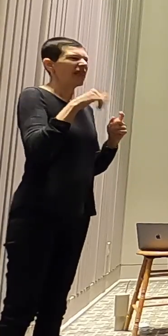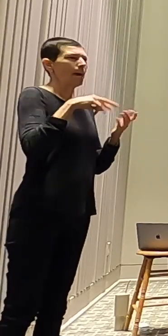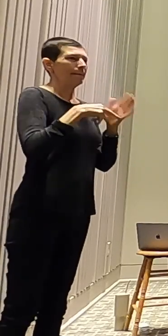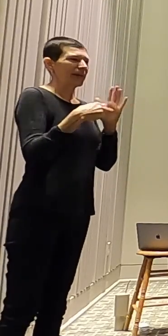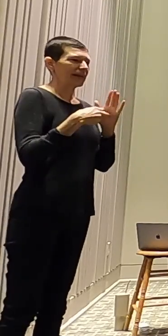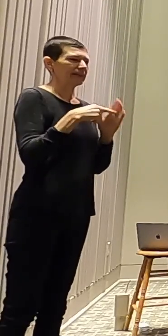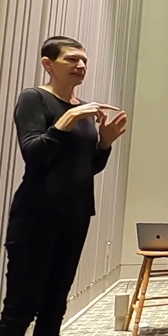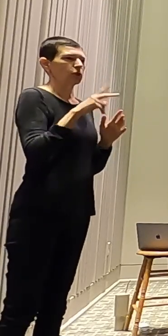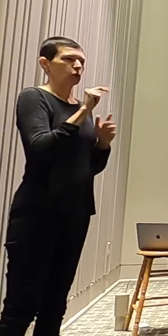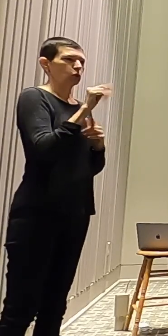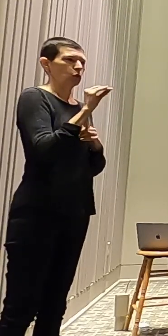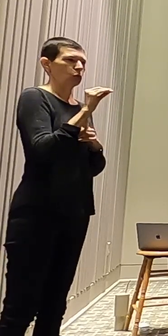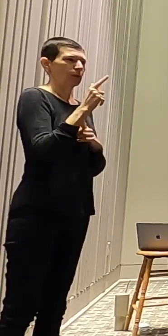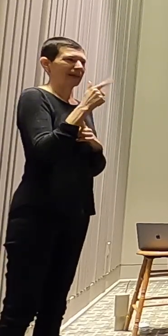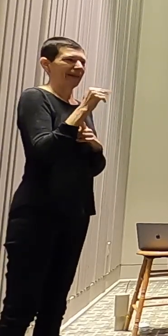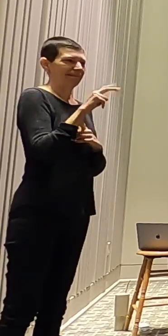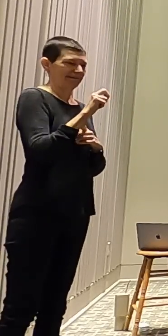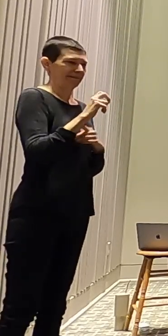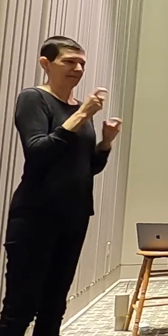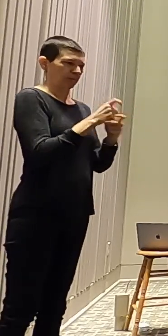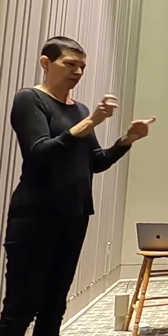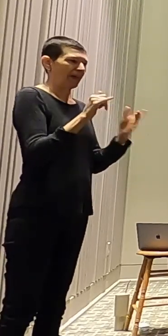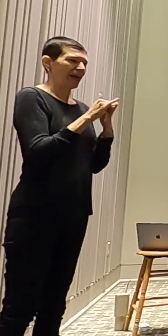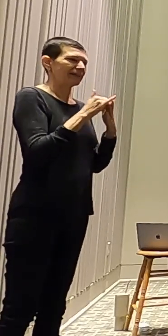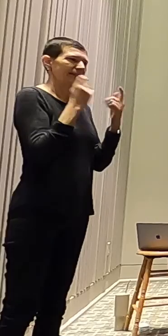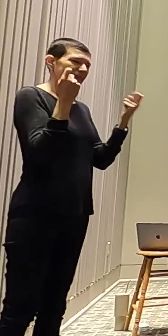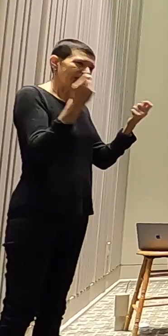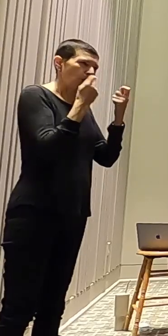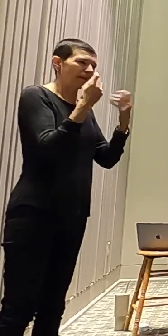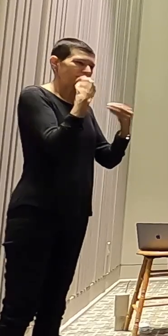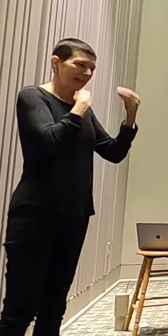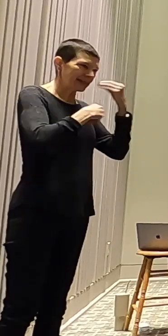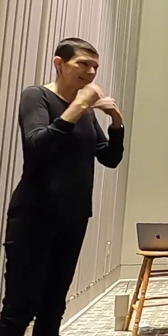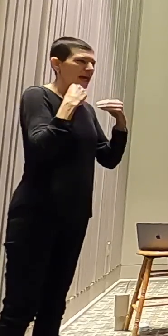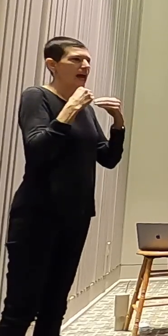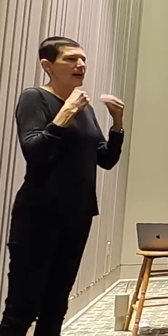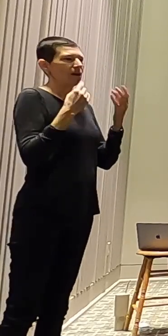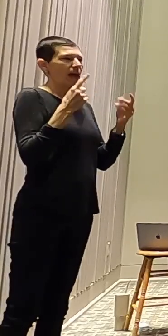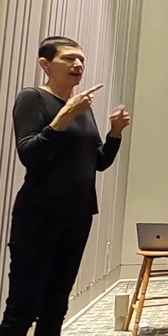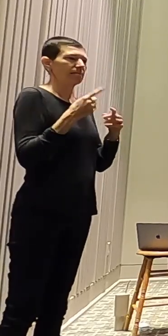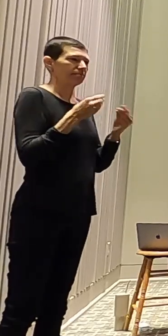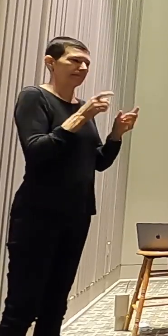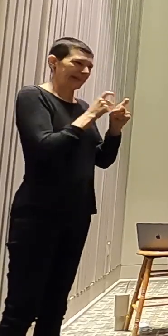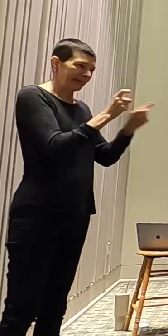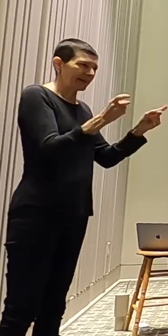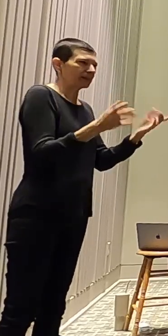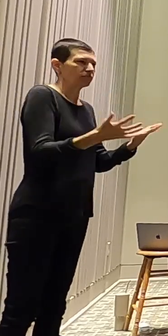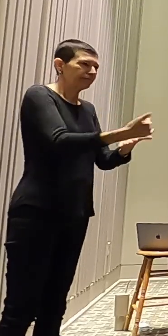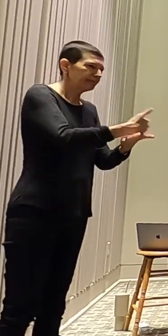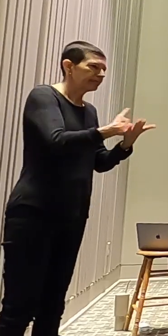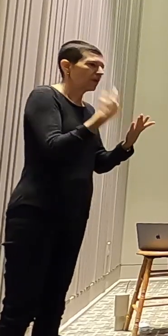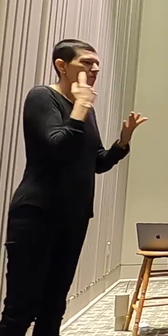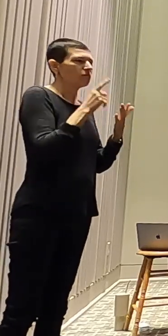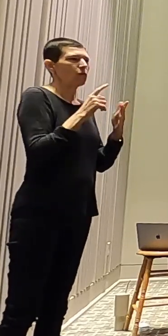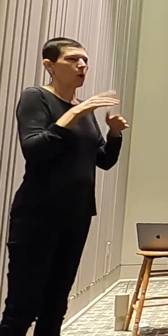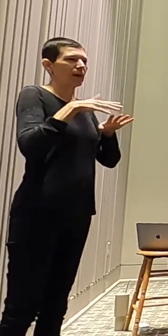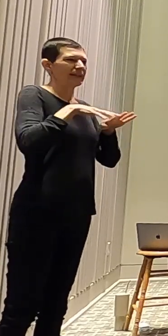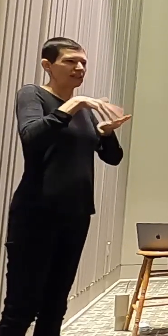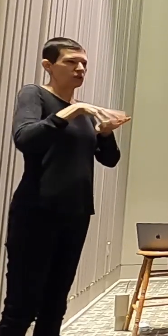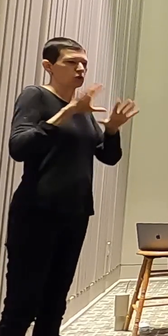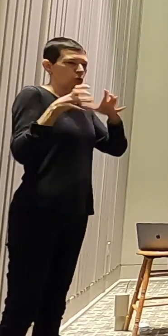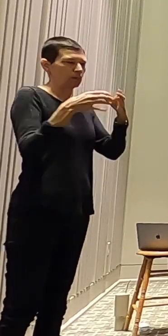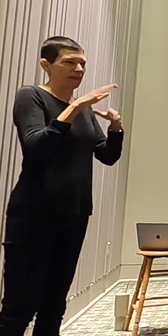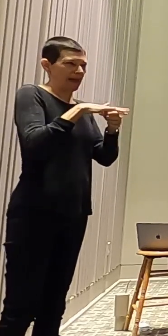to give, and it is a ceremonial feast and gift-giving gathering among indigenous groups in this